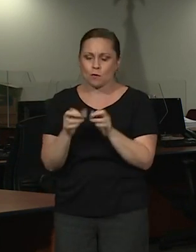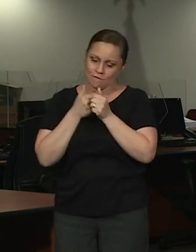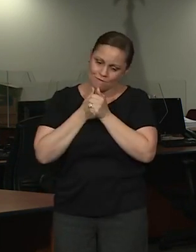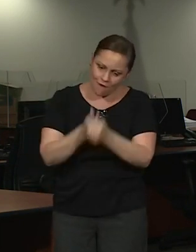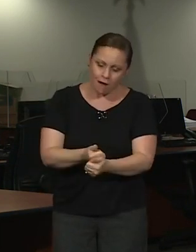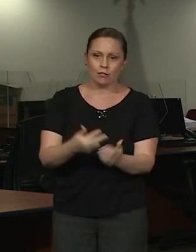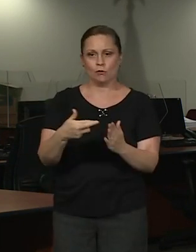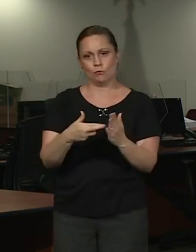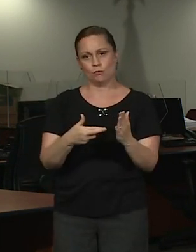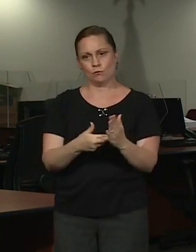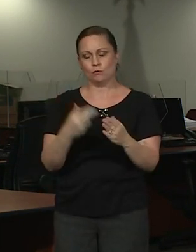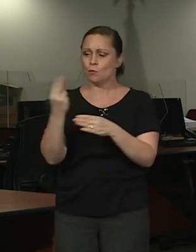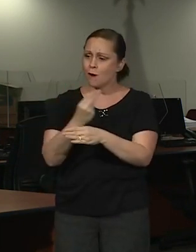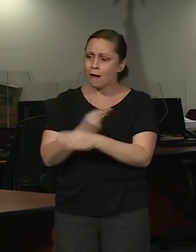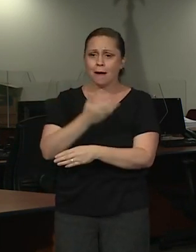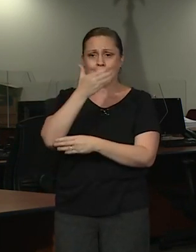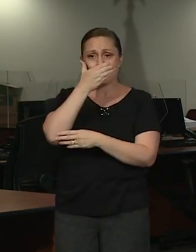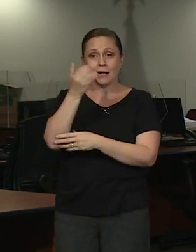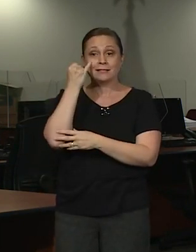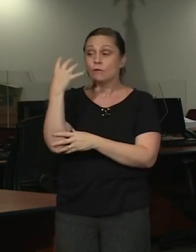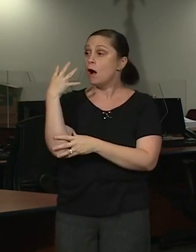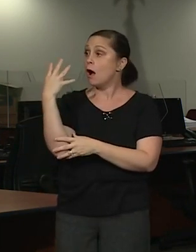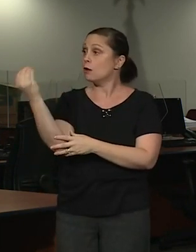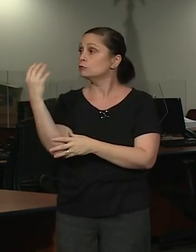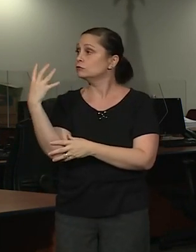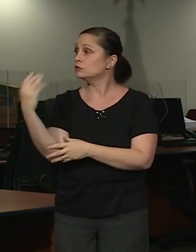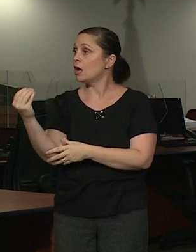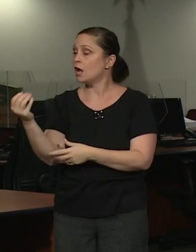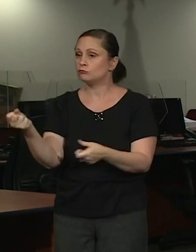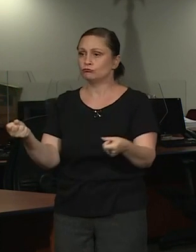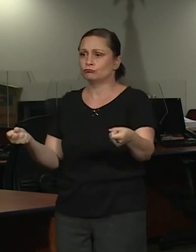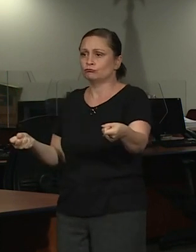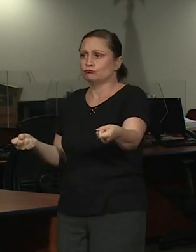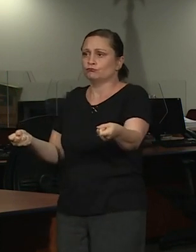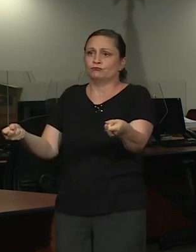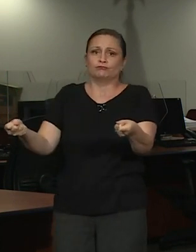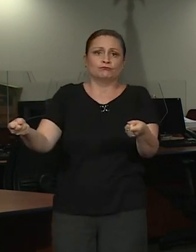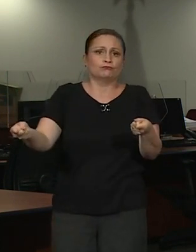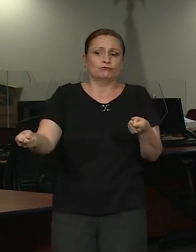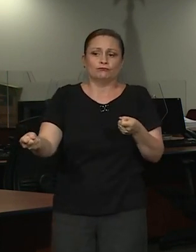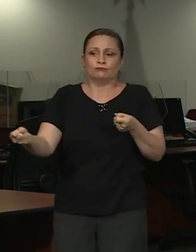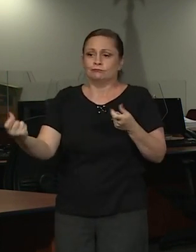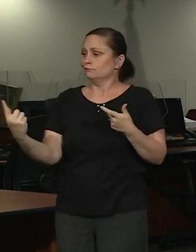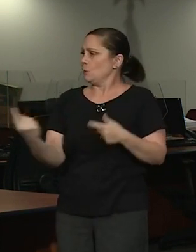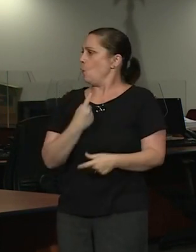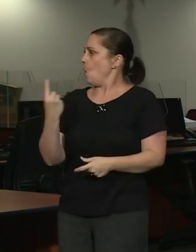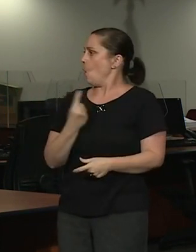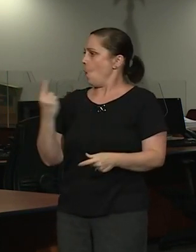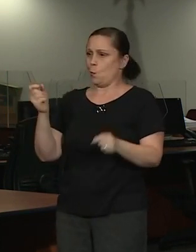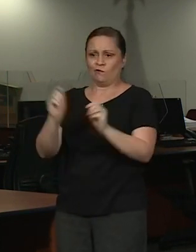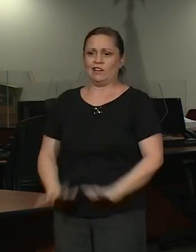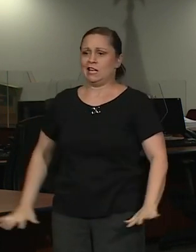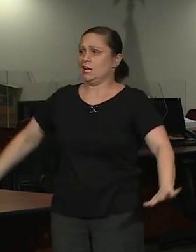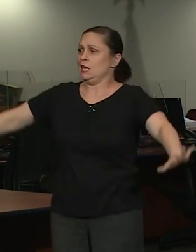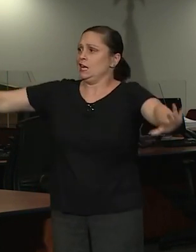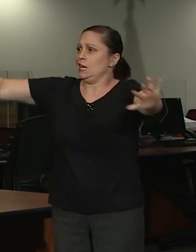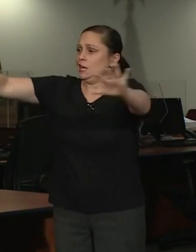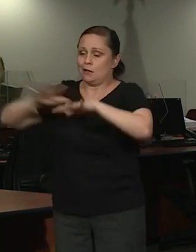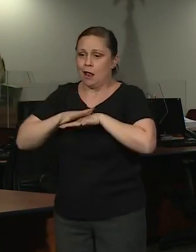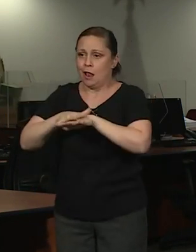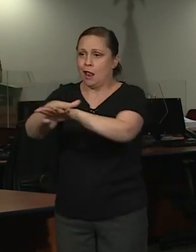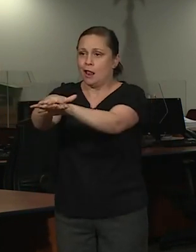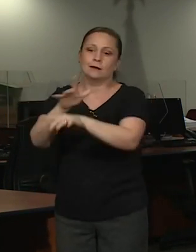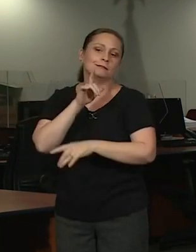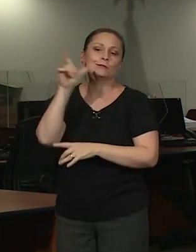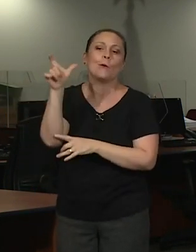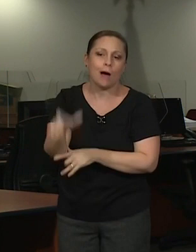wear those masks, and if you're outside riding on a tractor plow in a field, you probably don't need to wear a mask. And that's not required or recommended